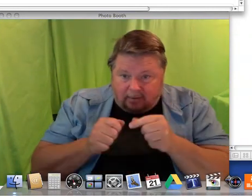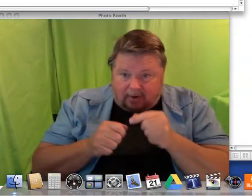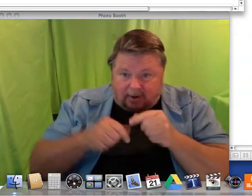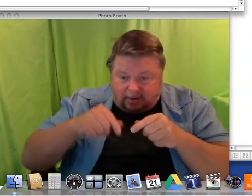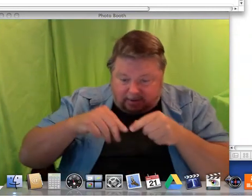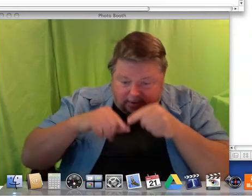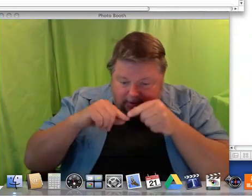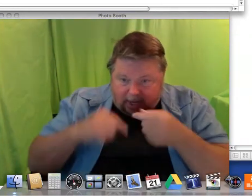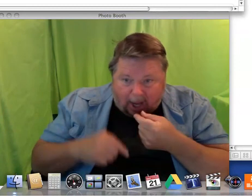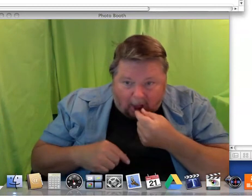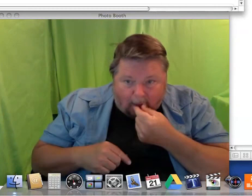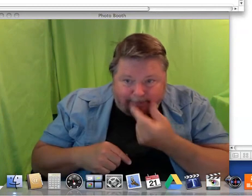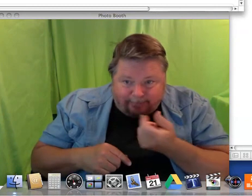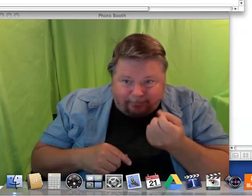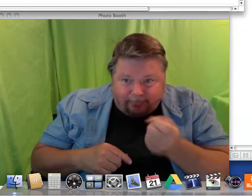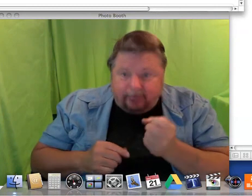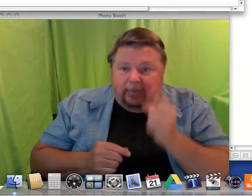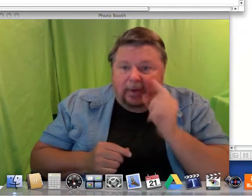Right?